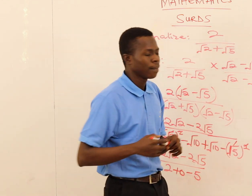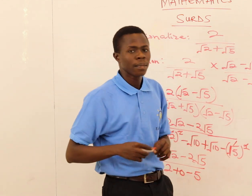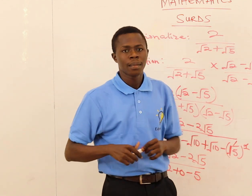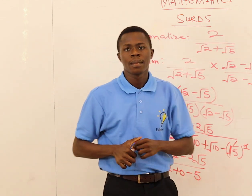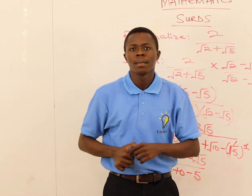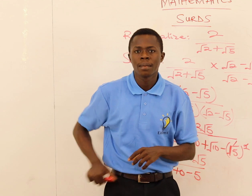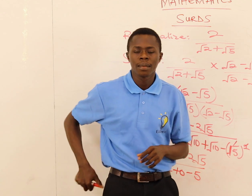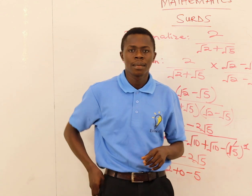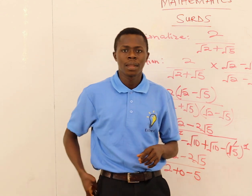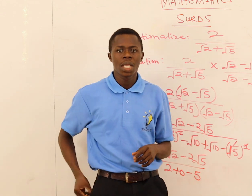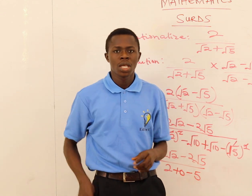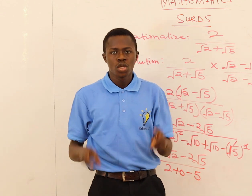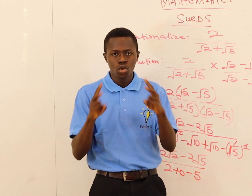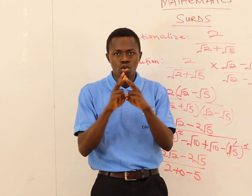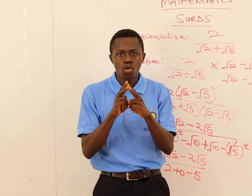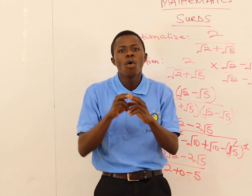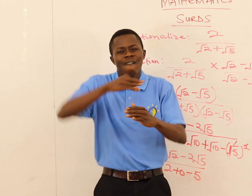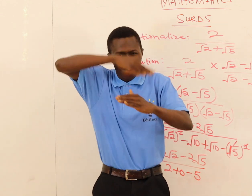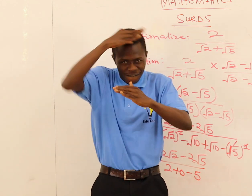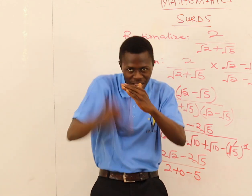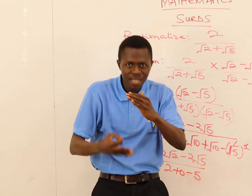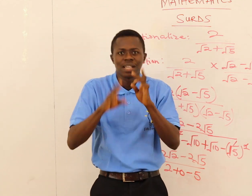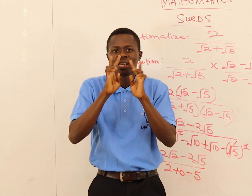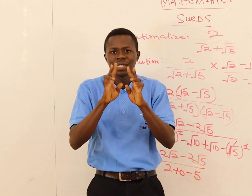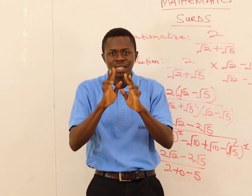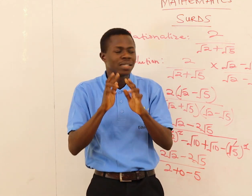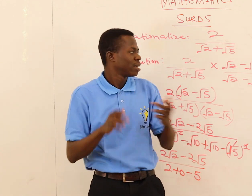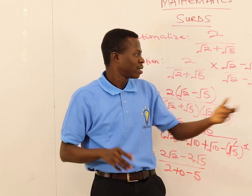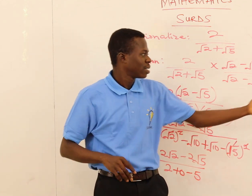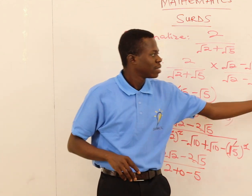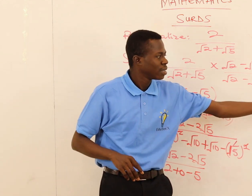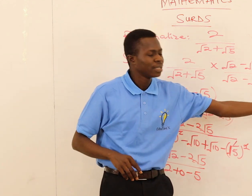5 all divided by minus 3.